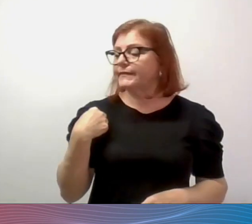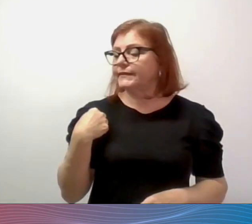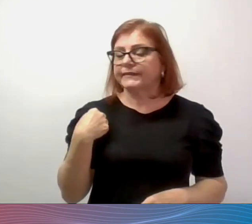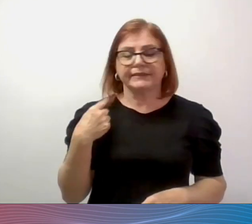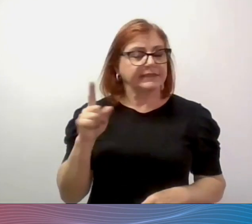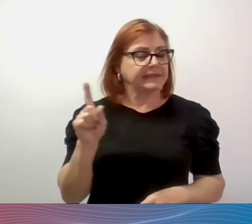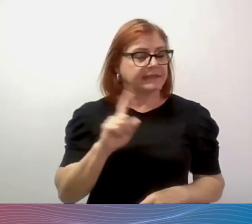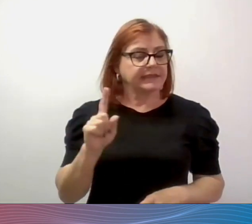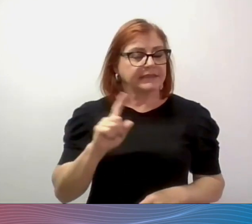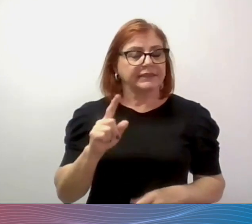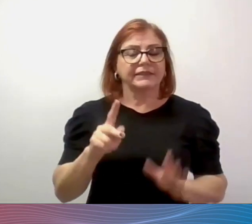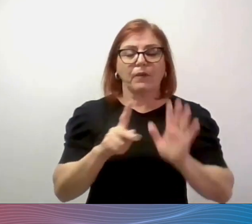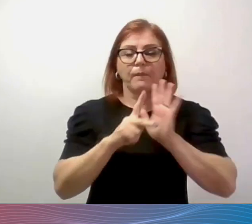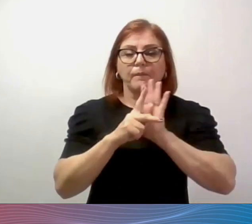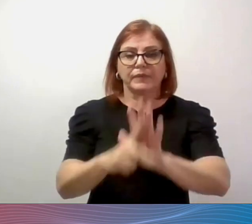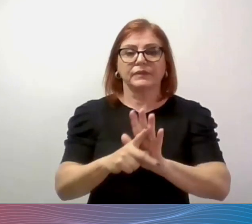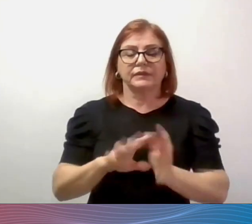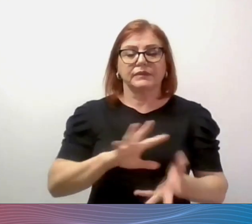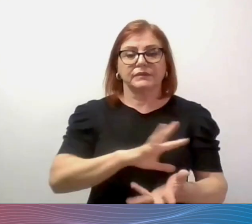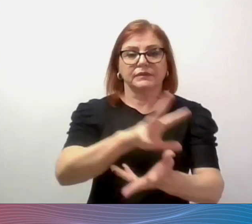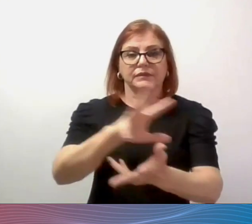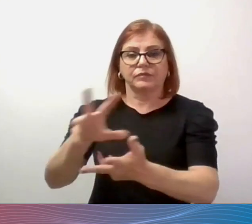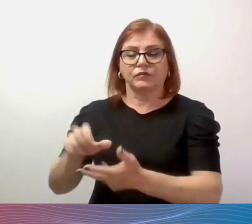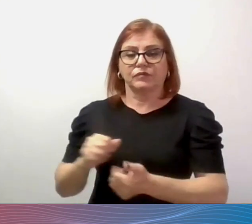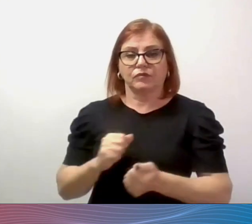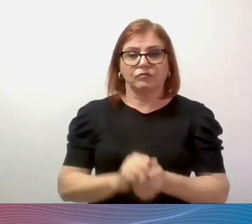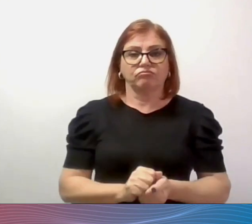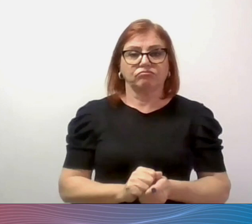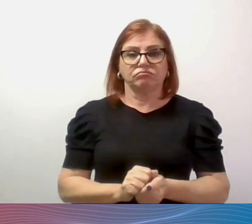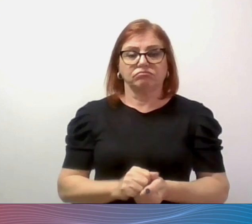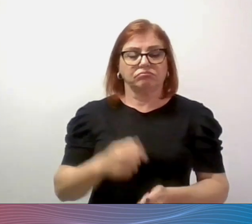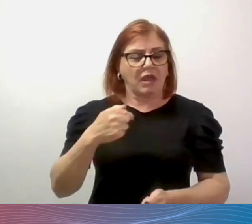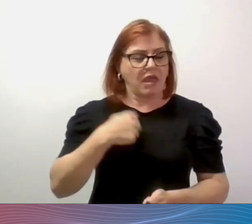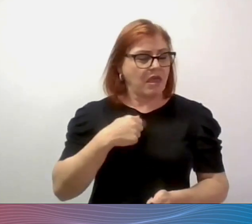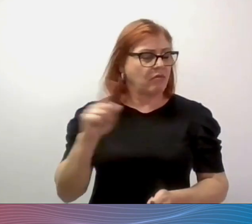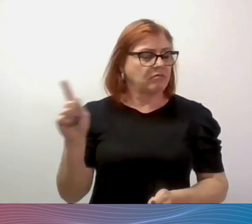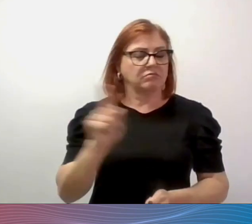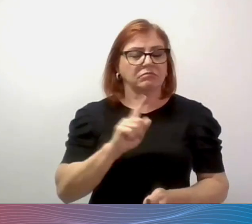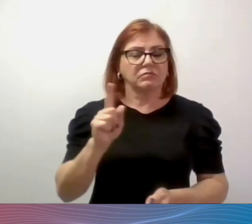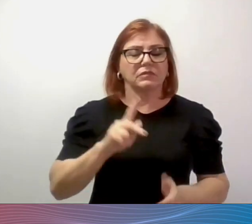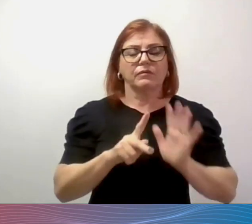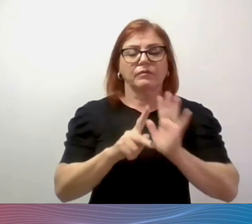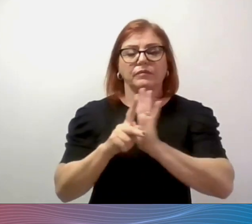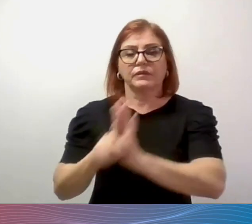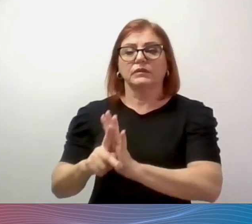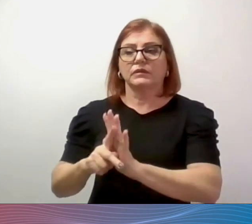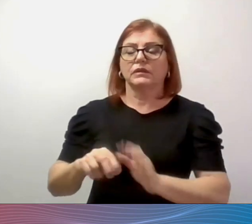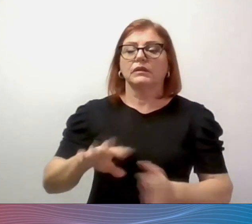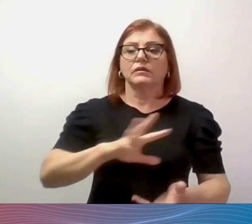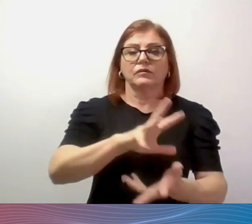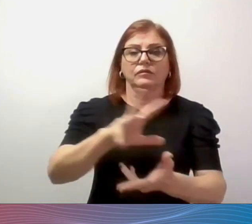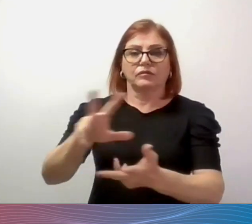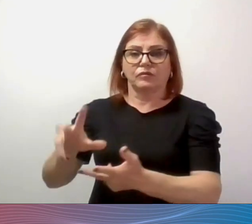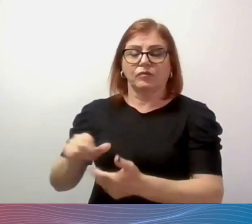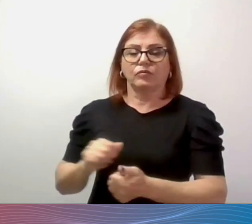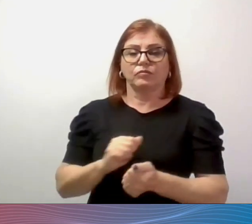But they are not of this world, just as I am not from this world. Santifica-os na